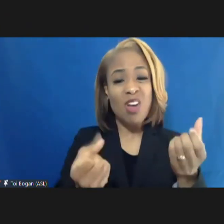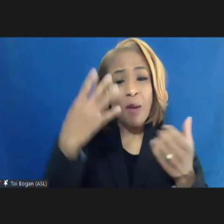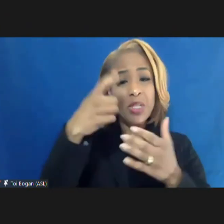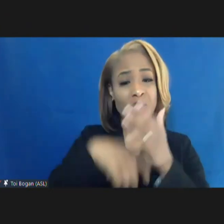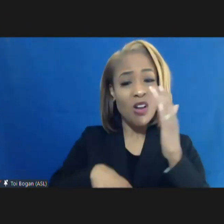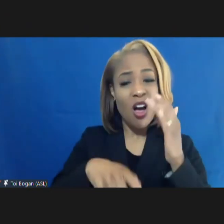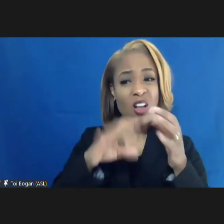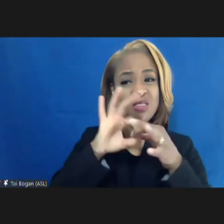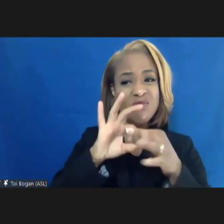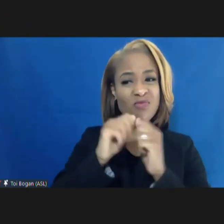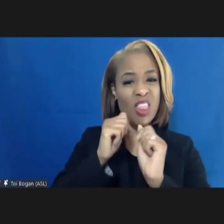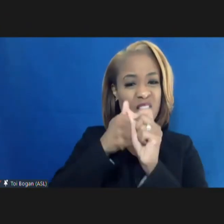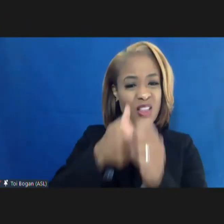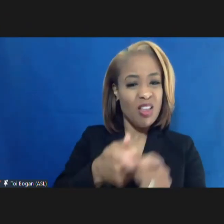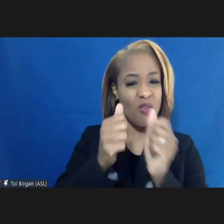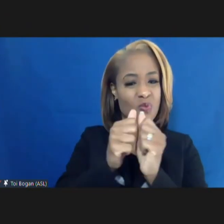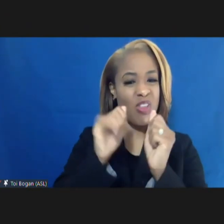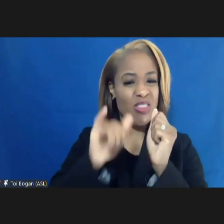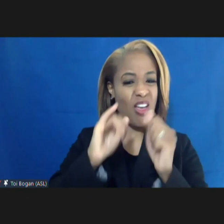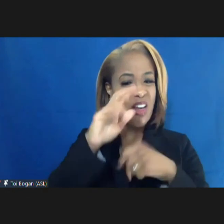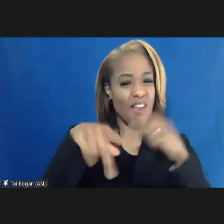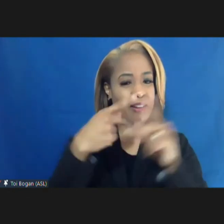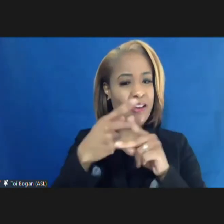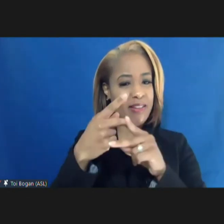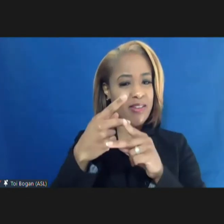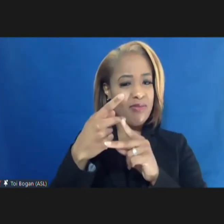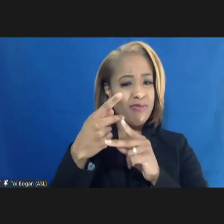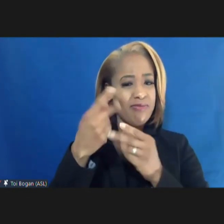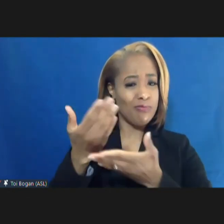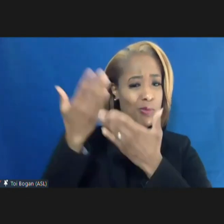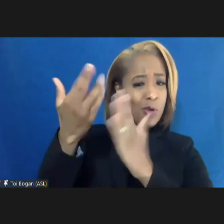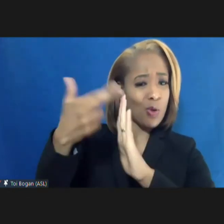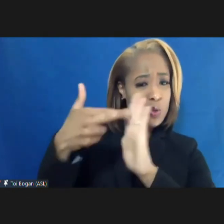complying with these sorts of proposed regulations?